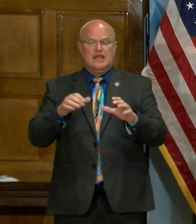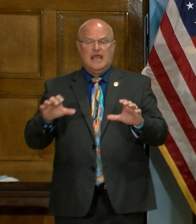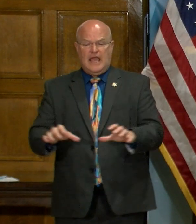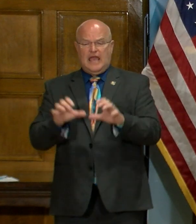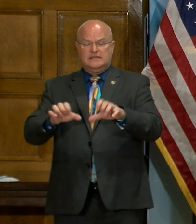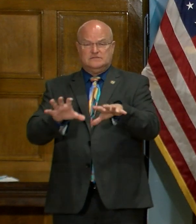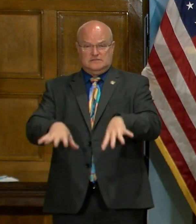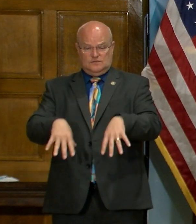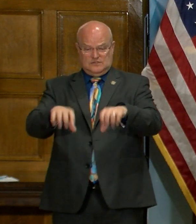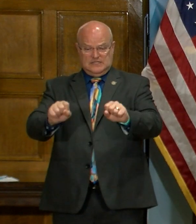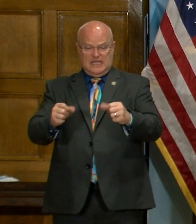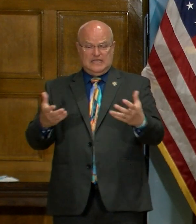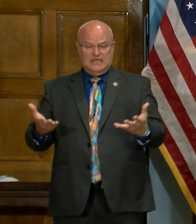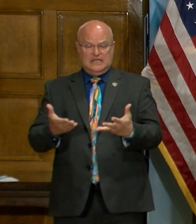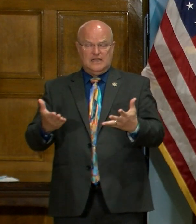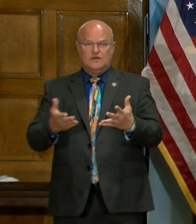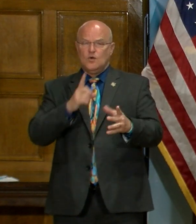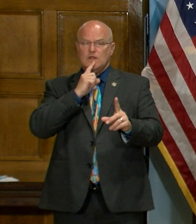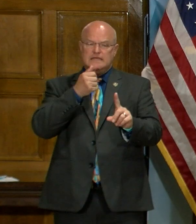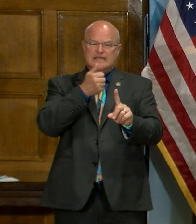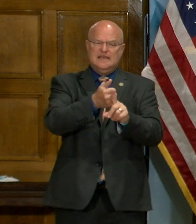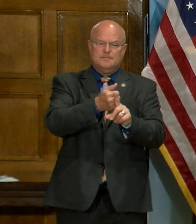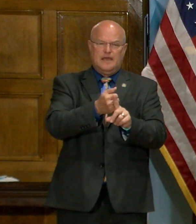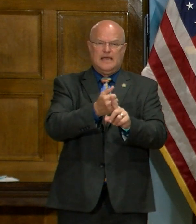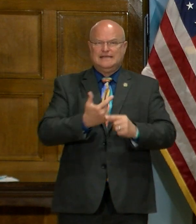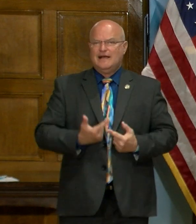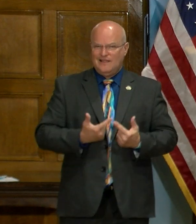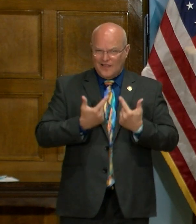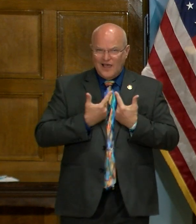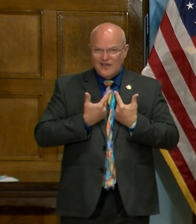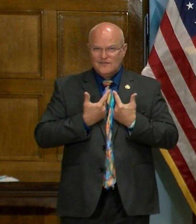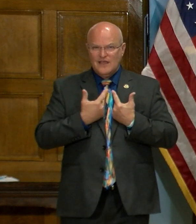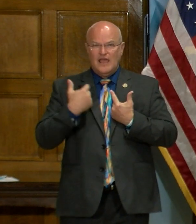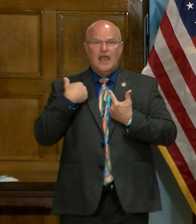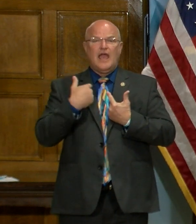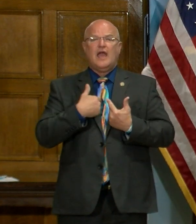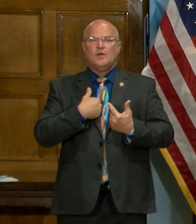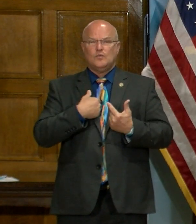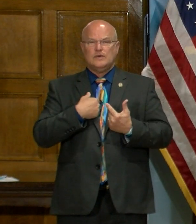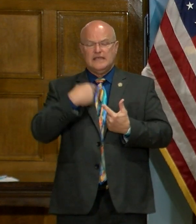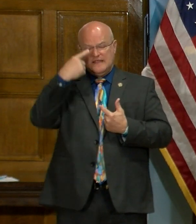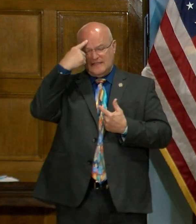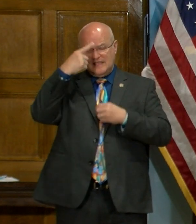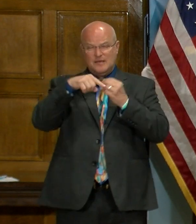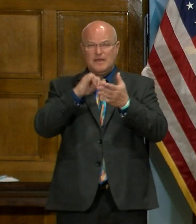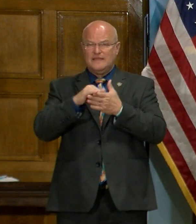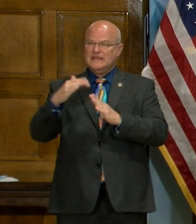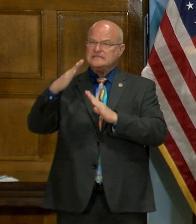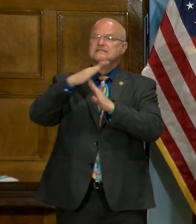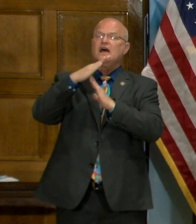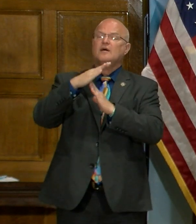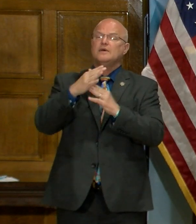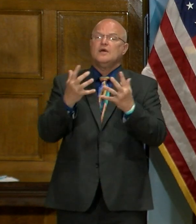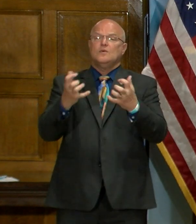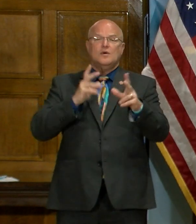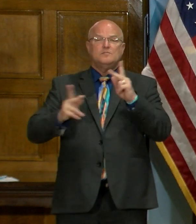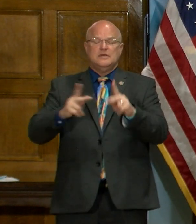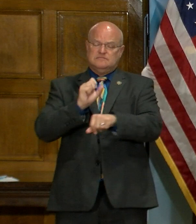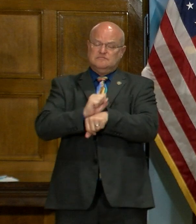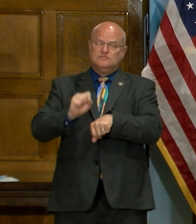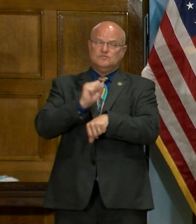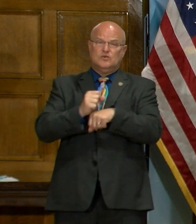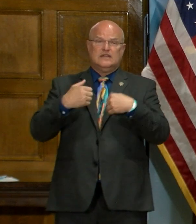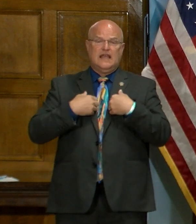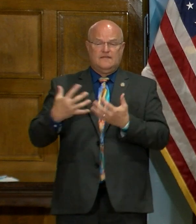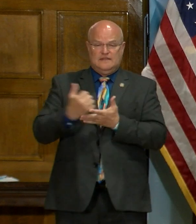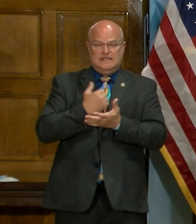action that's taken does impact somebody's lives, and we put that foremost, and we're anxious for everybody to be working